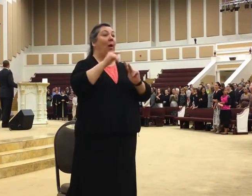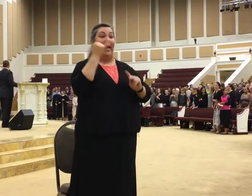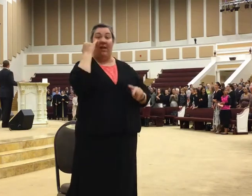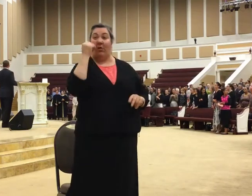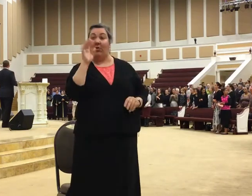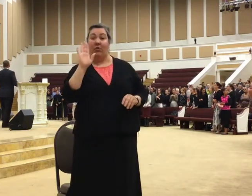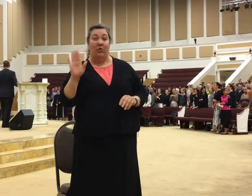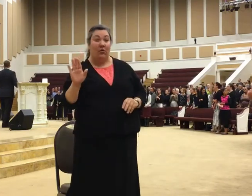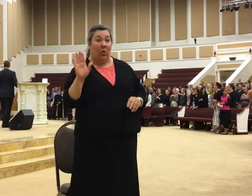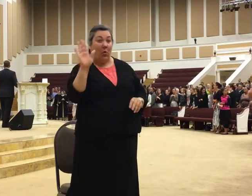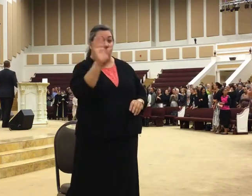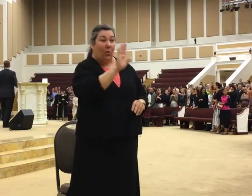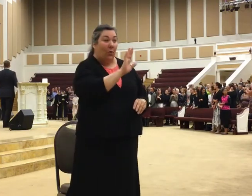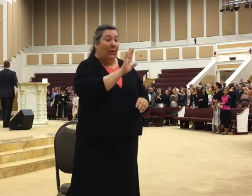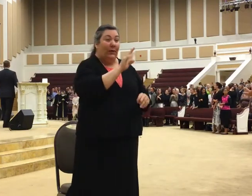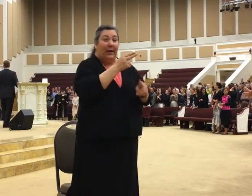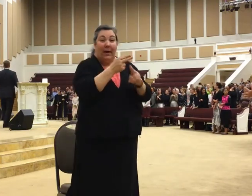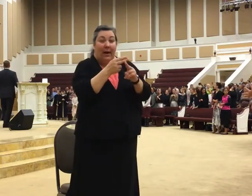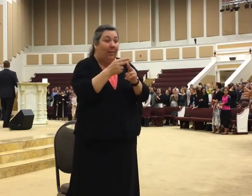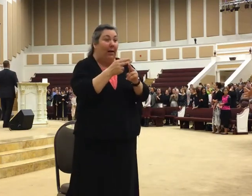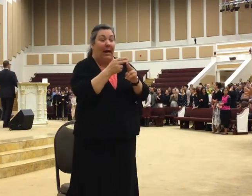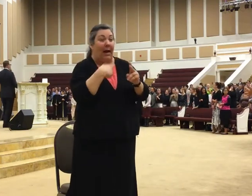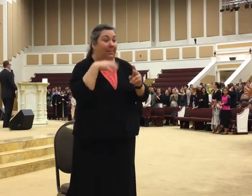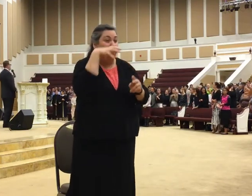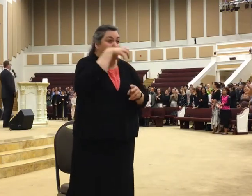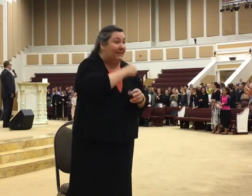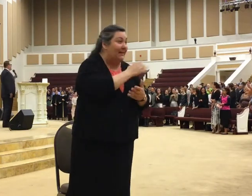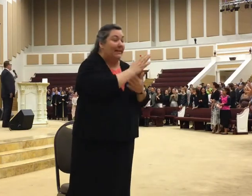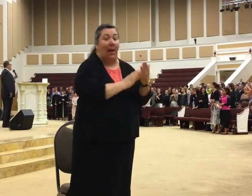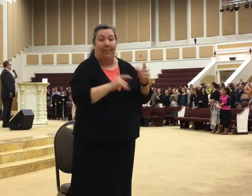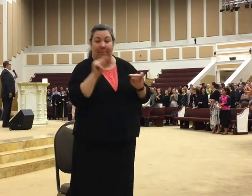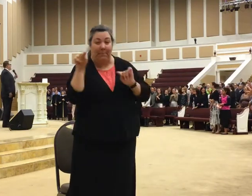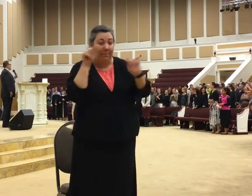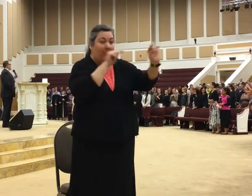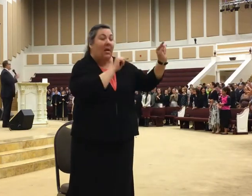if we didn't recognize, did I miss somebody? Amen.